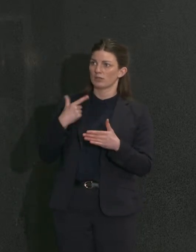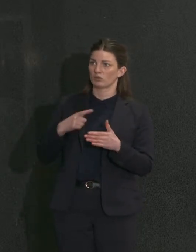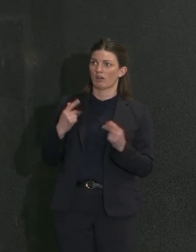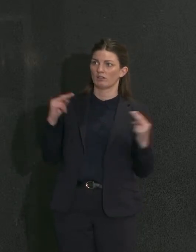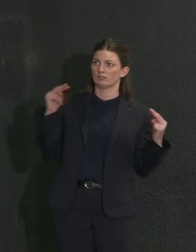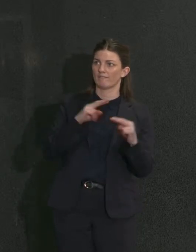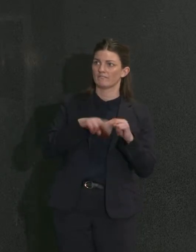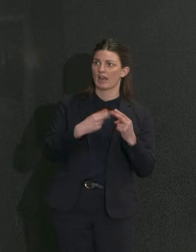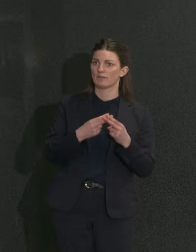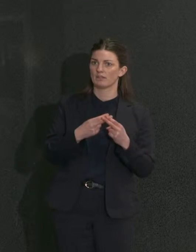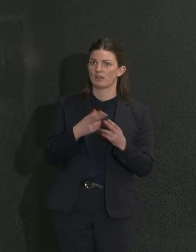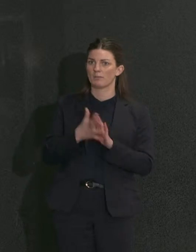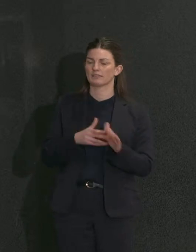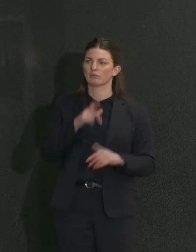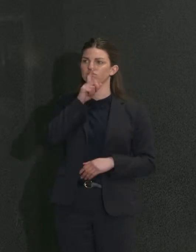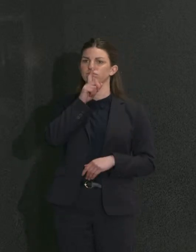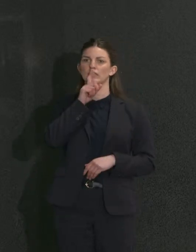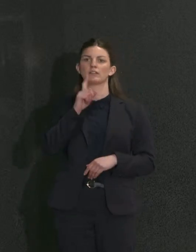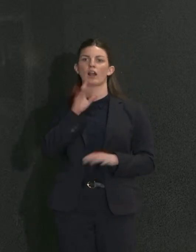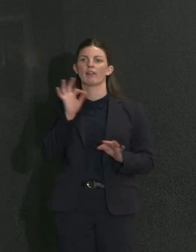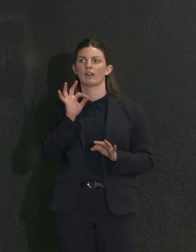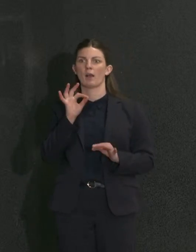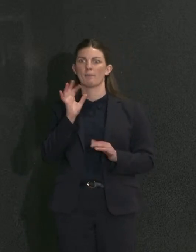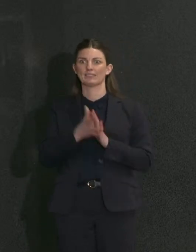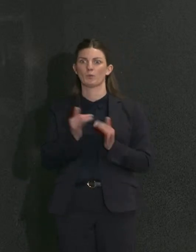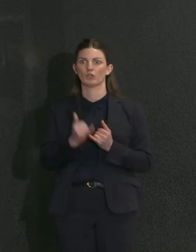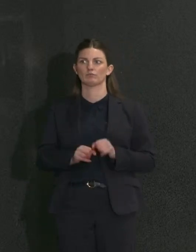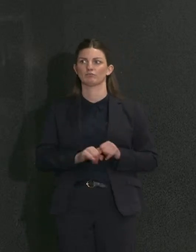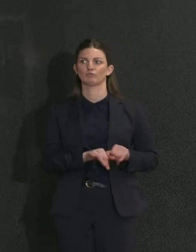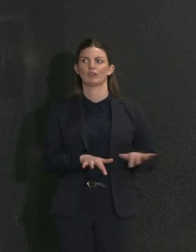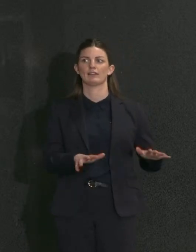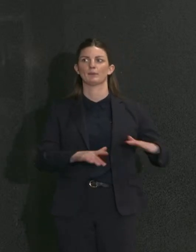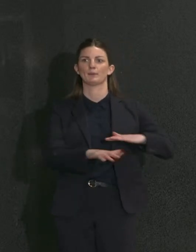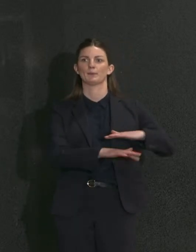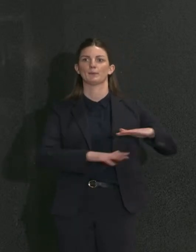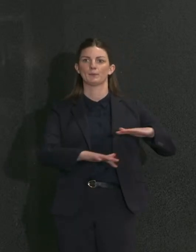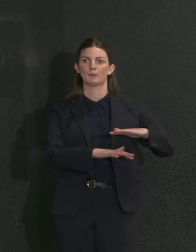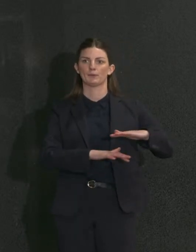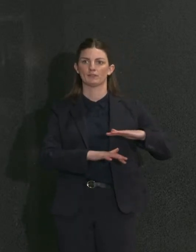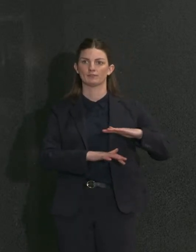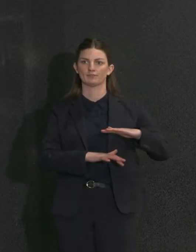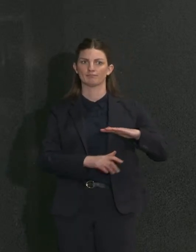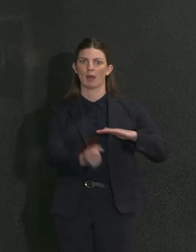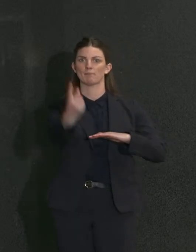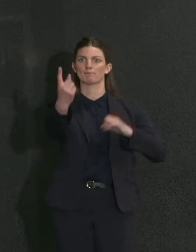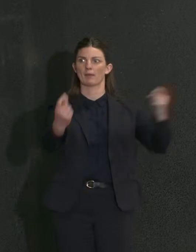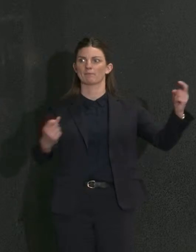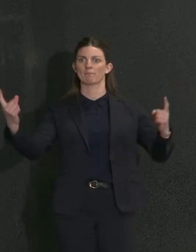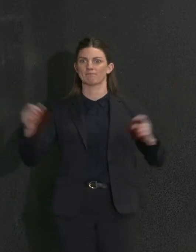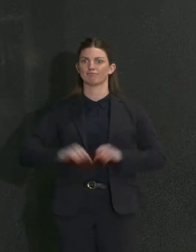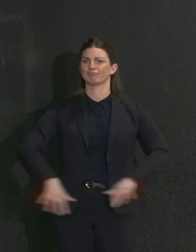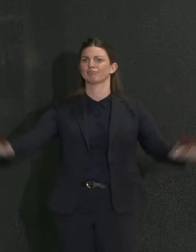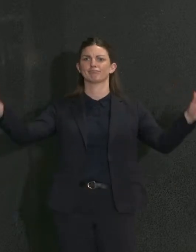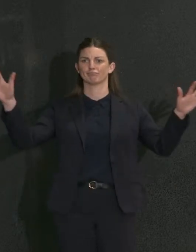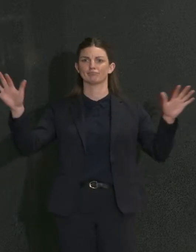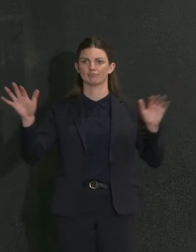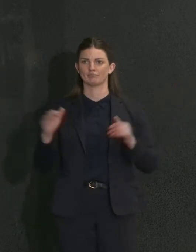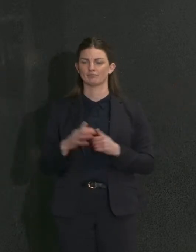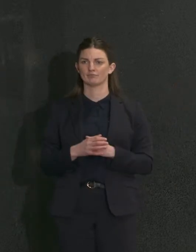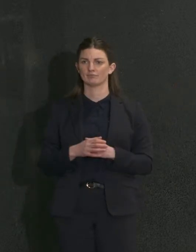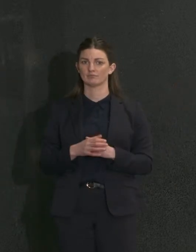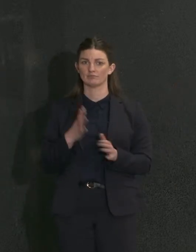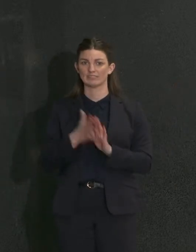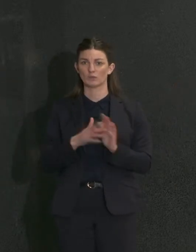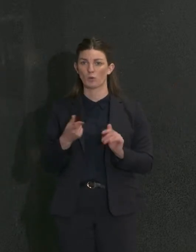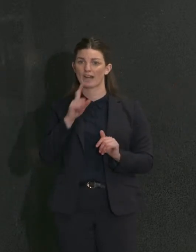stigma. Now, that will produce one outcome and one outcome only. Not hundreds of cases,